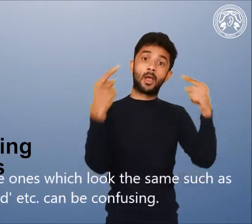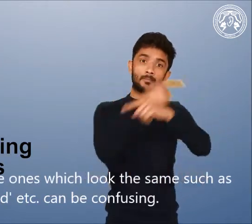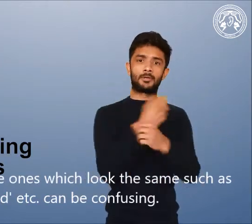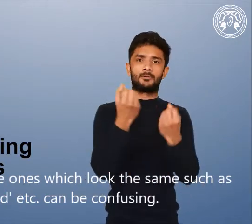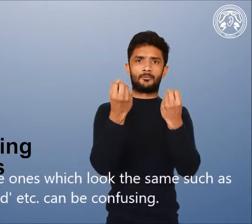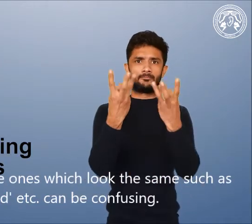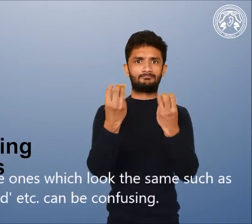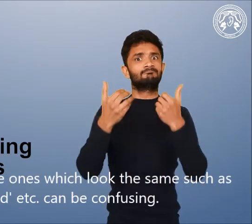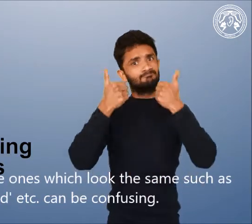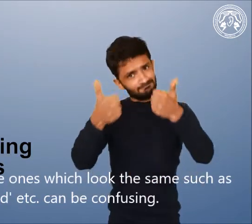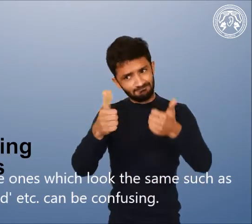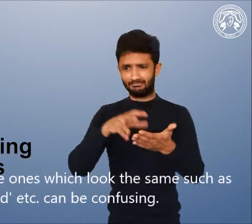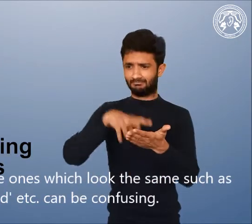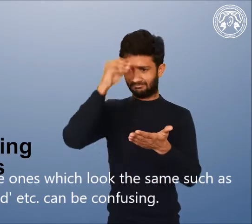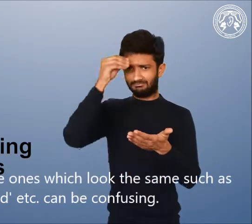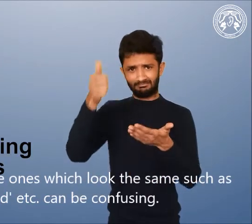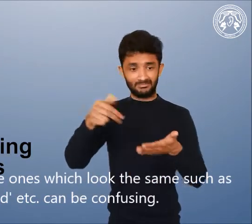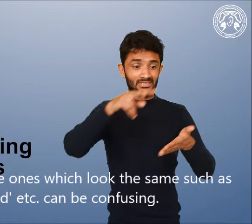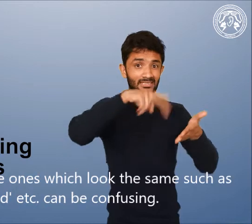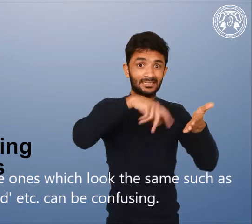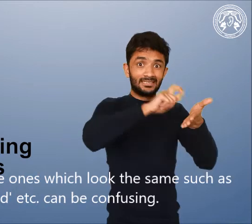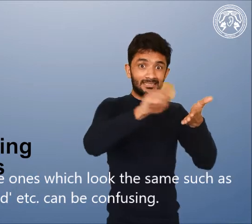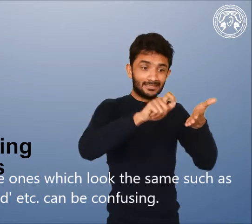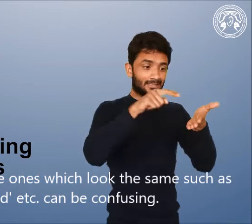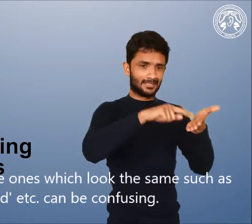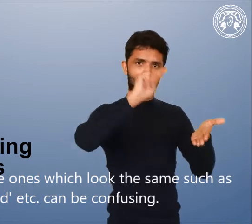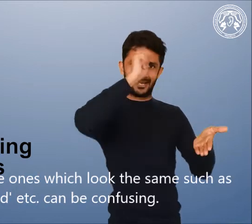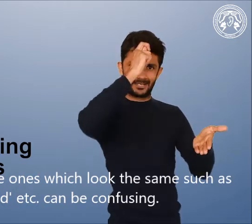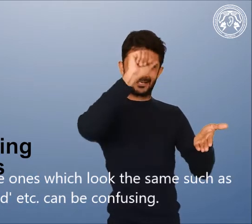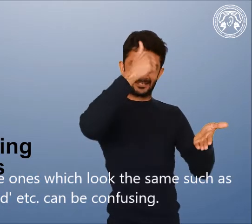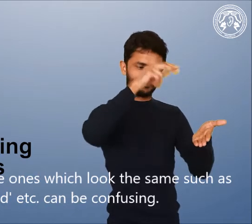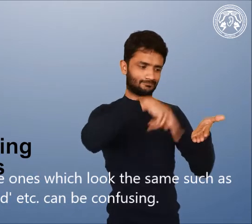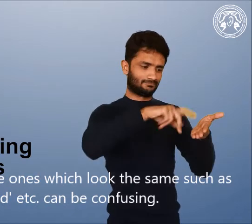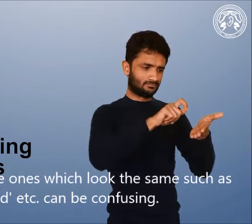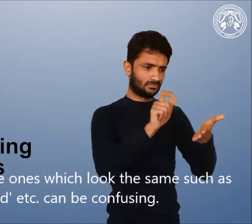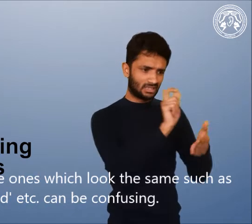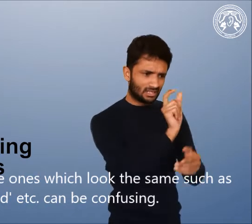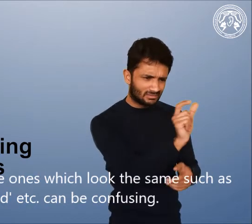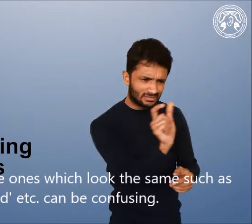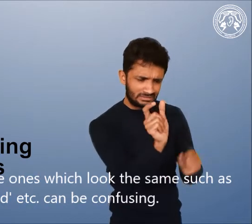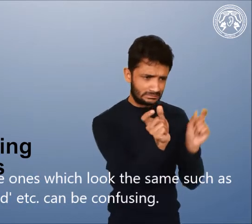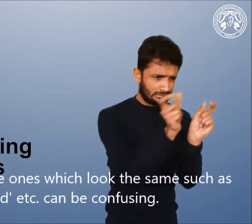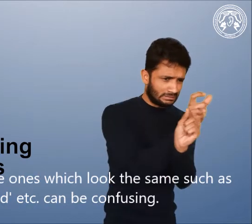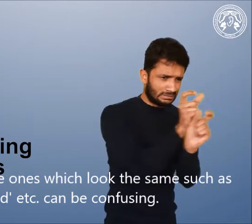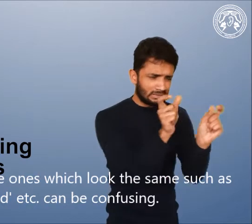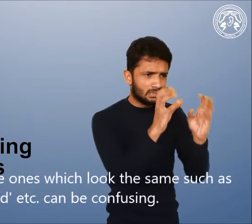Letters, especially the ones which look the same such as B and D etc. can be confusing.